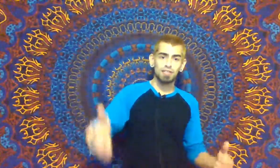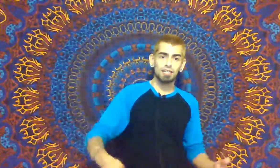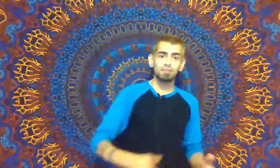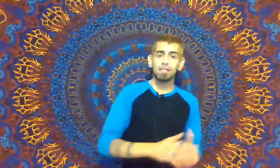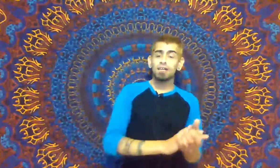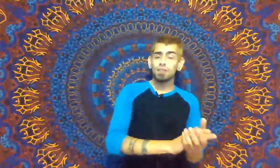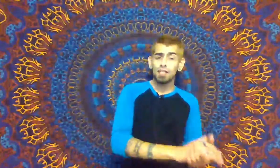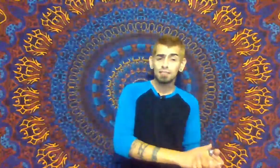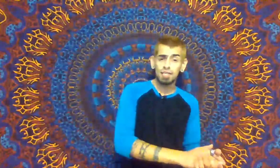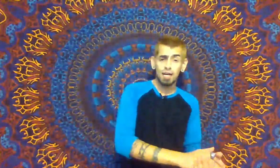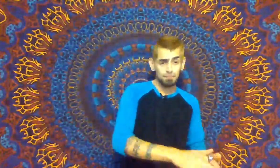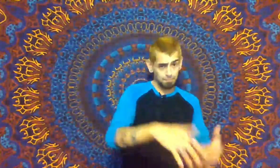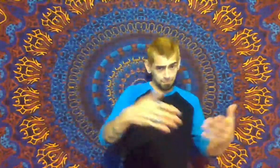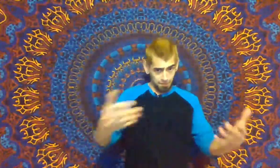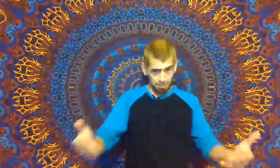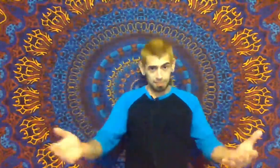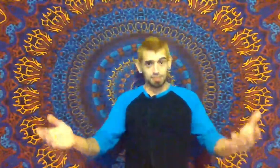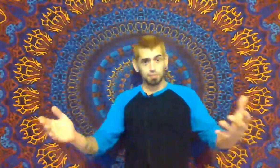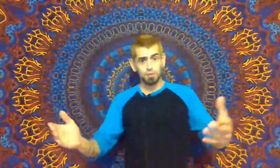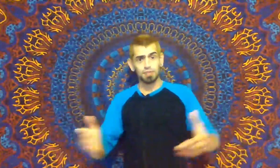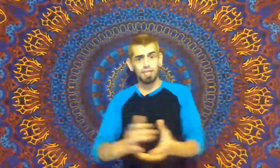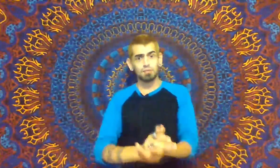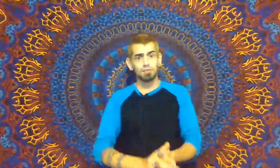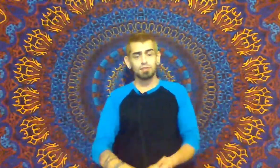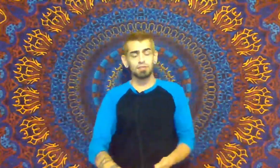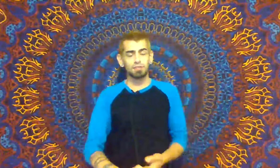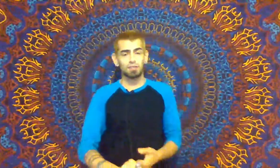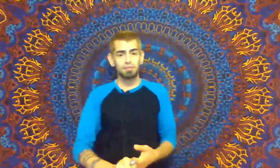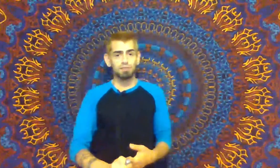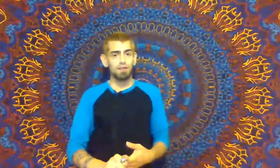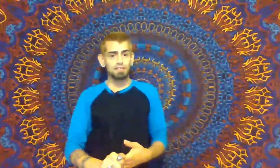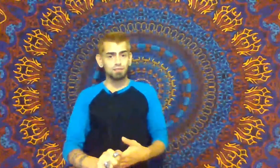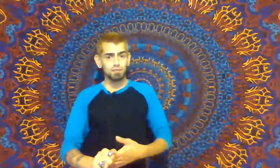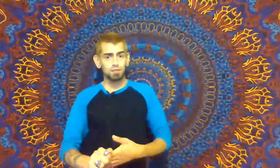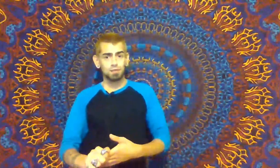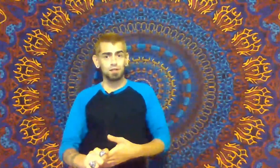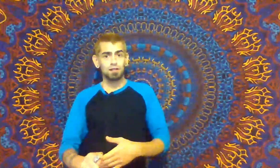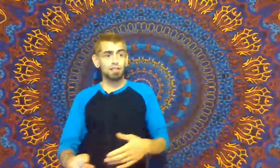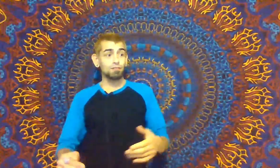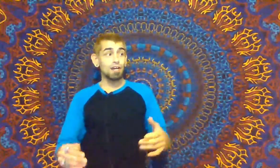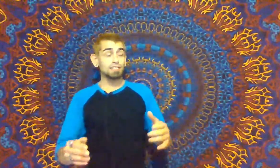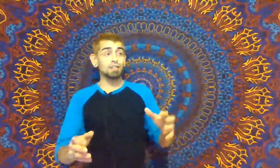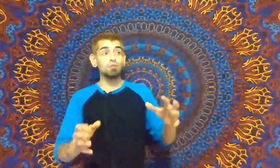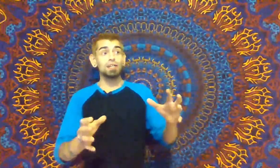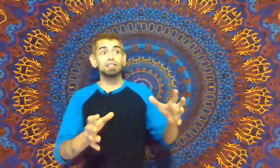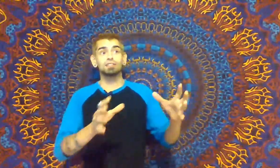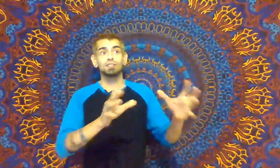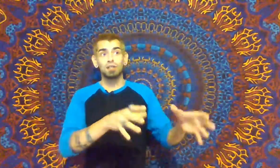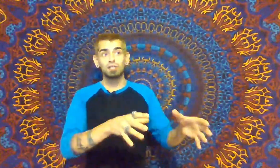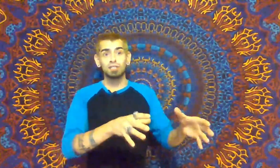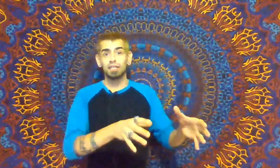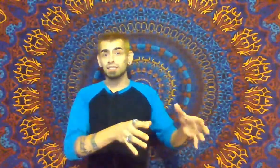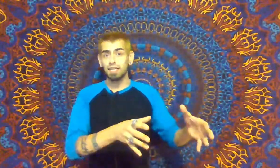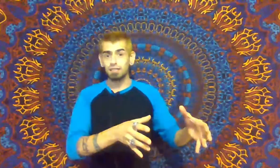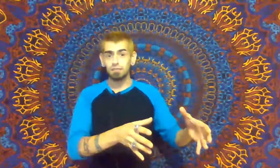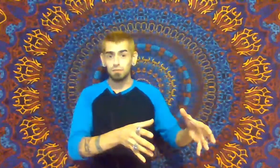Springdale. The next stop is Springdale, where there's going to be a festival going on. In fact, it already started like a day or two